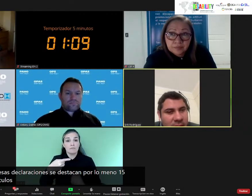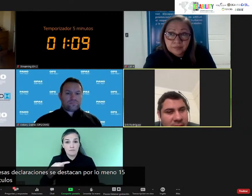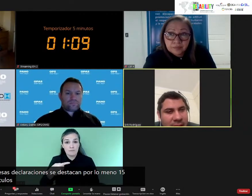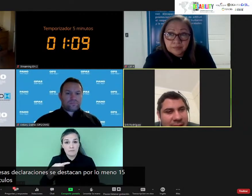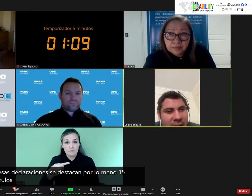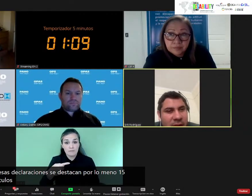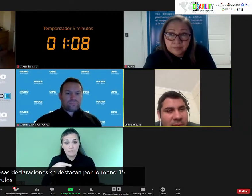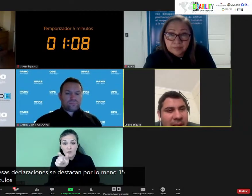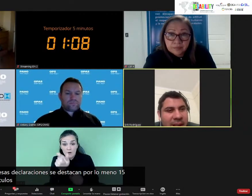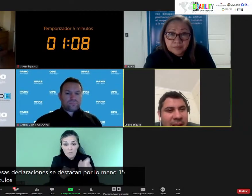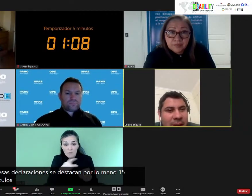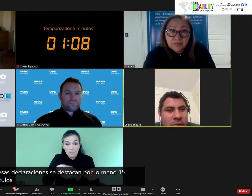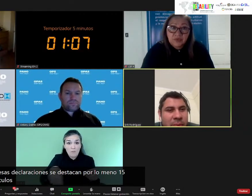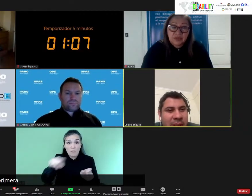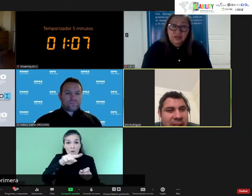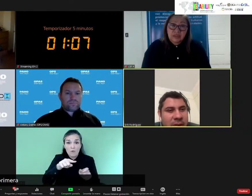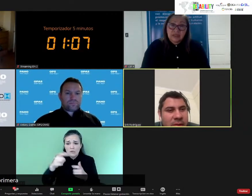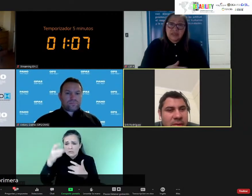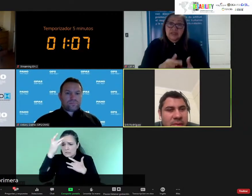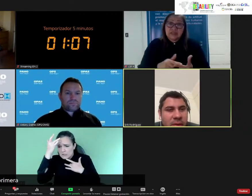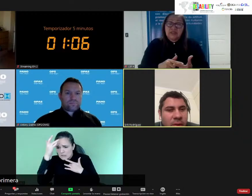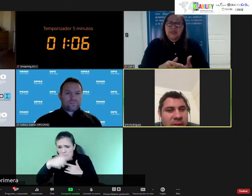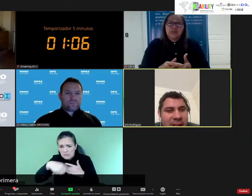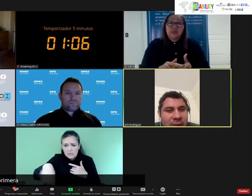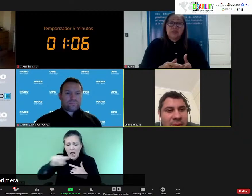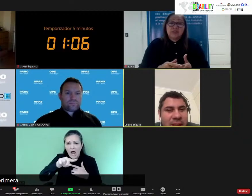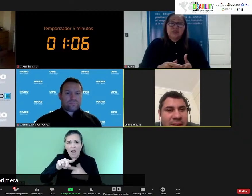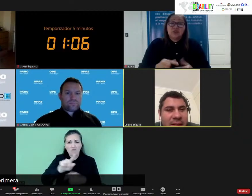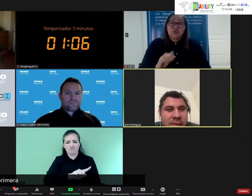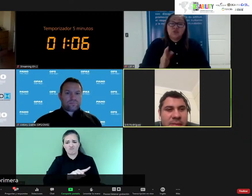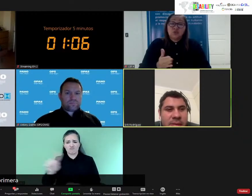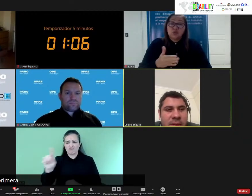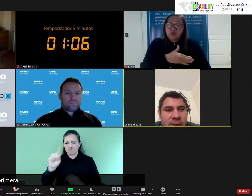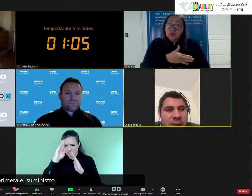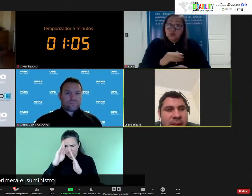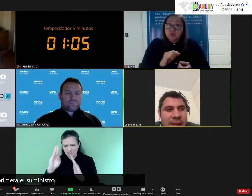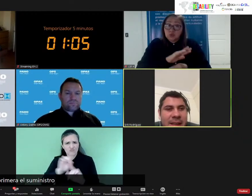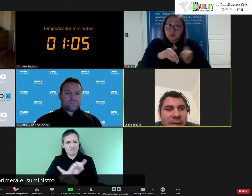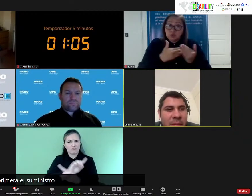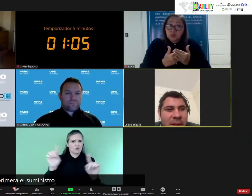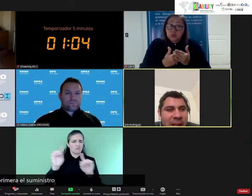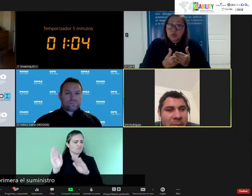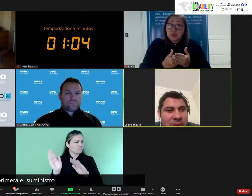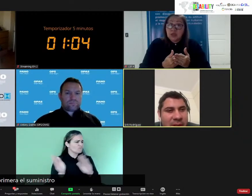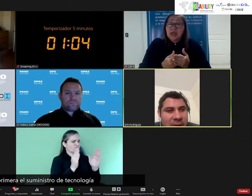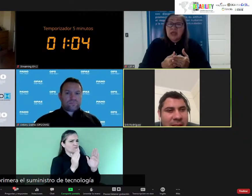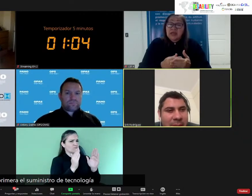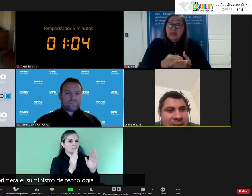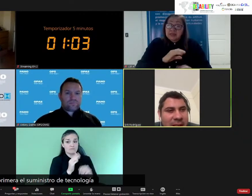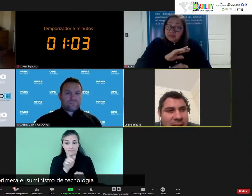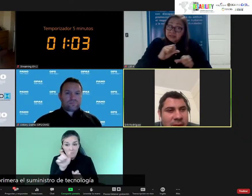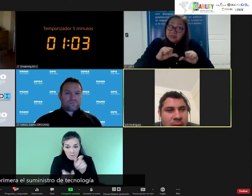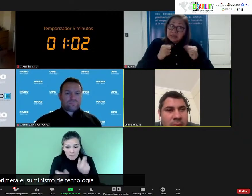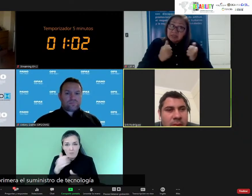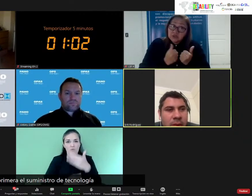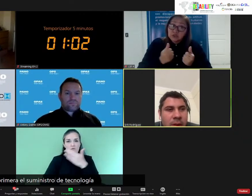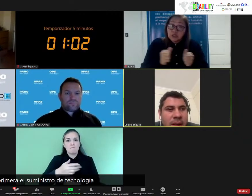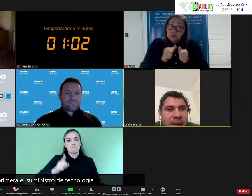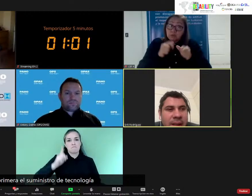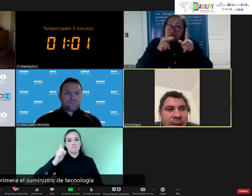highlight too the provision of the delegation of medical assistance on supplies and technologies